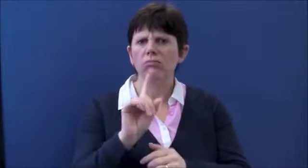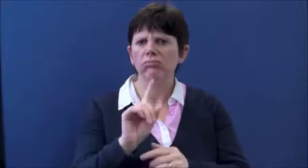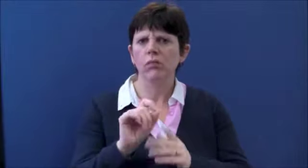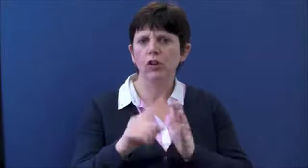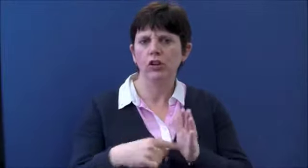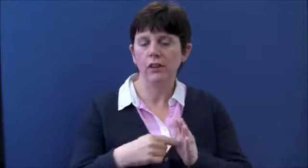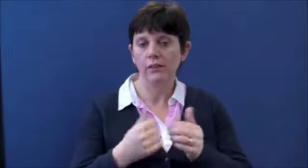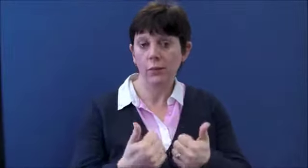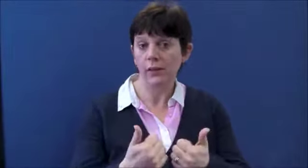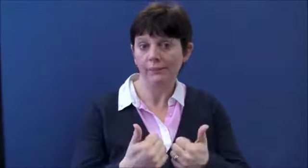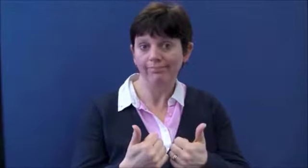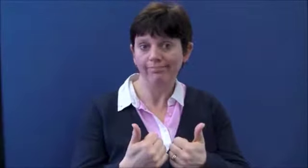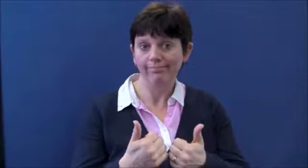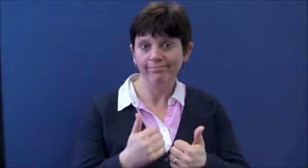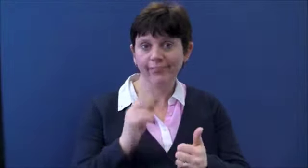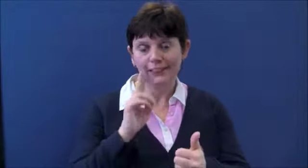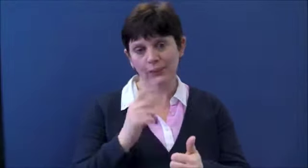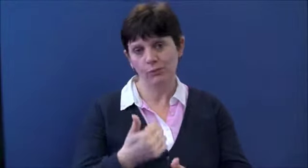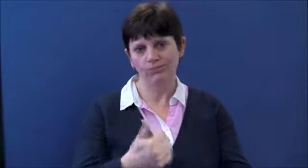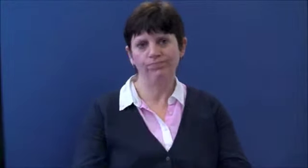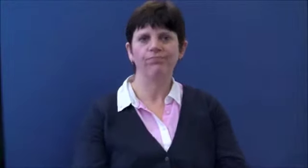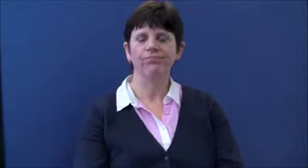Okay? Anyway, take a look.